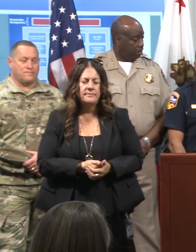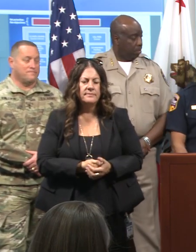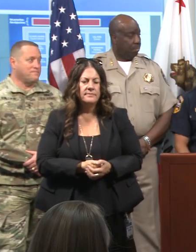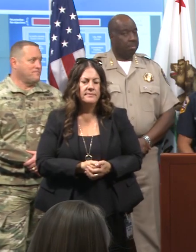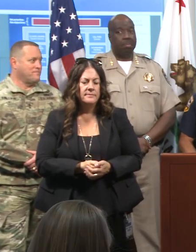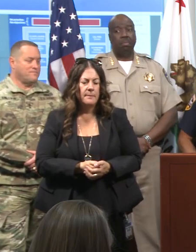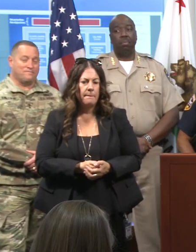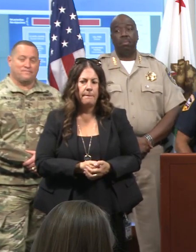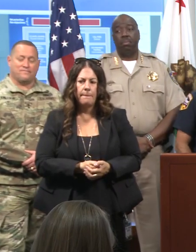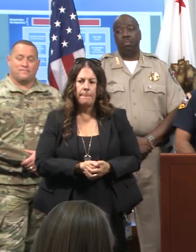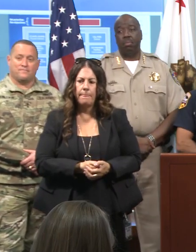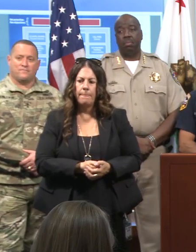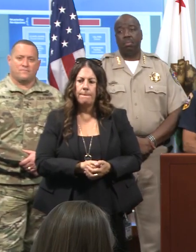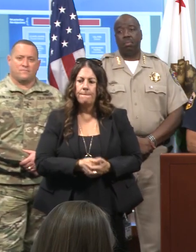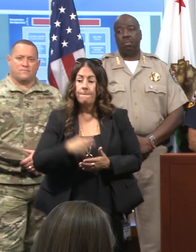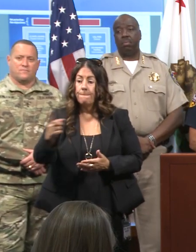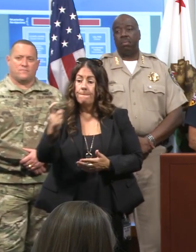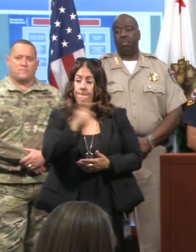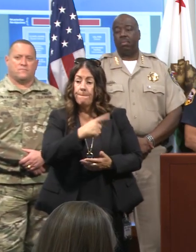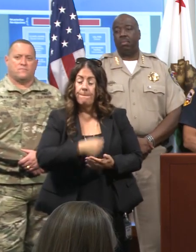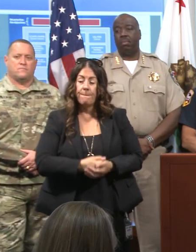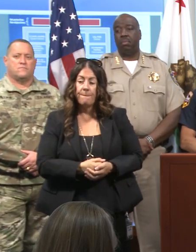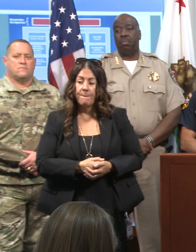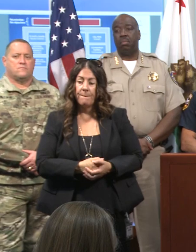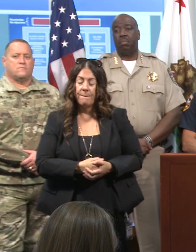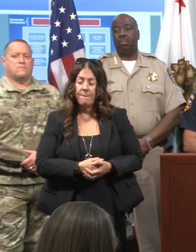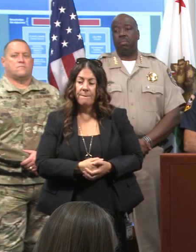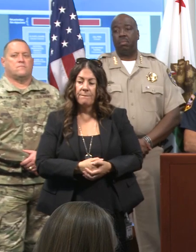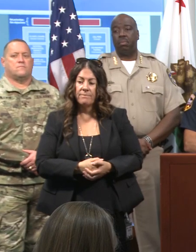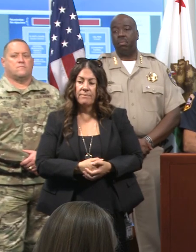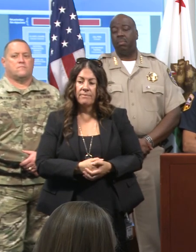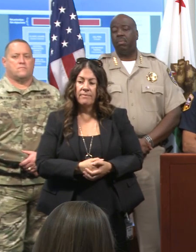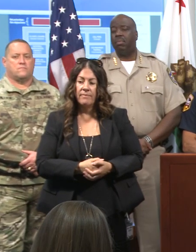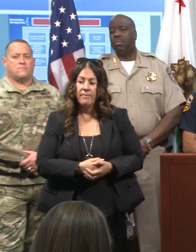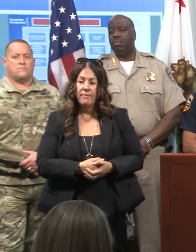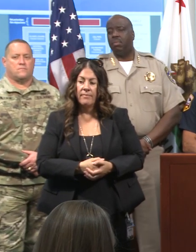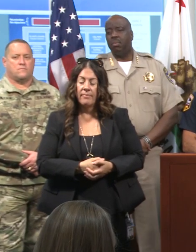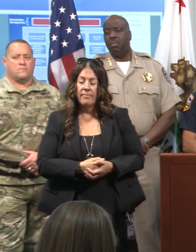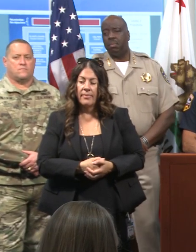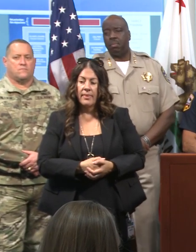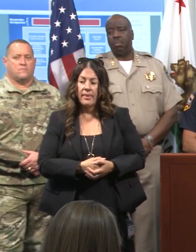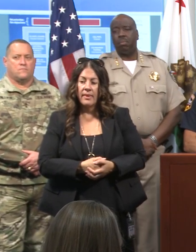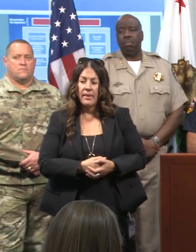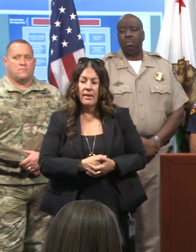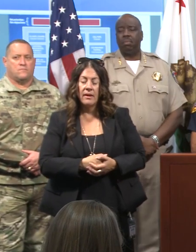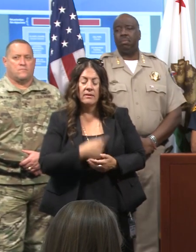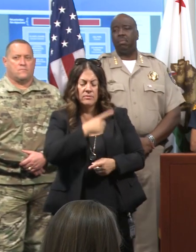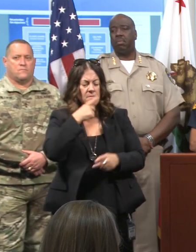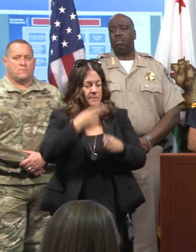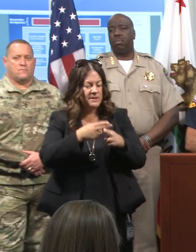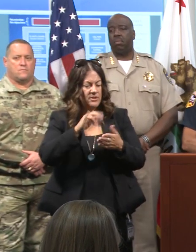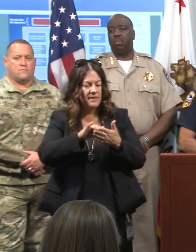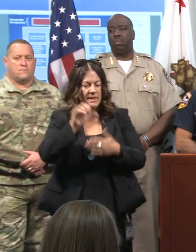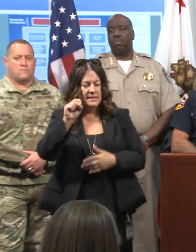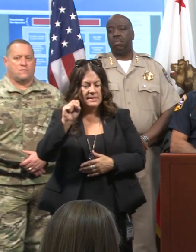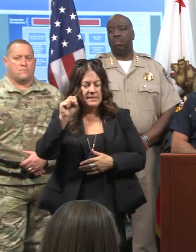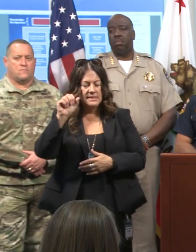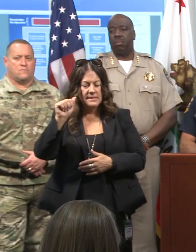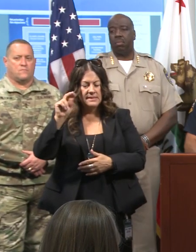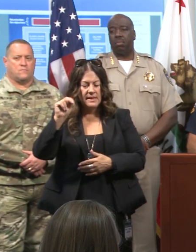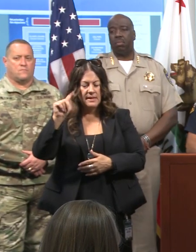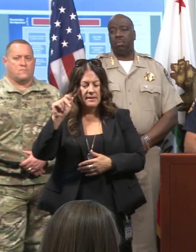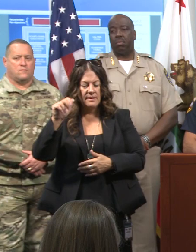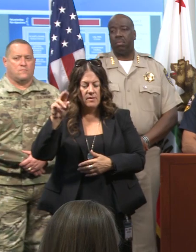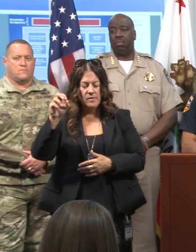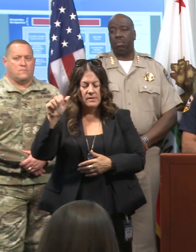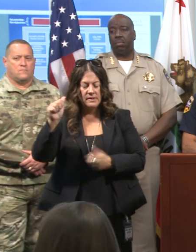Sorry. Yeah, yes, ma'am. You had mentioned the Santa Rosa fire and how quickly people had to leave. Can you just address whether or